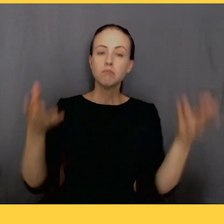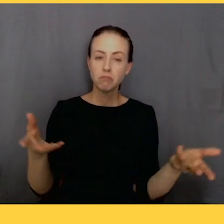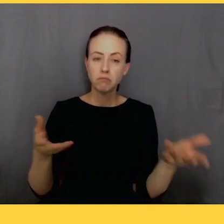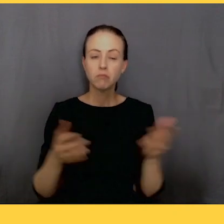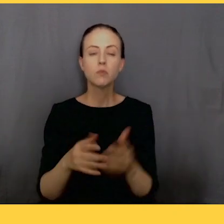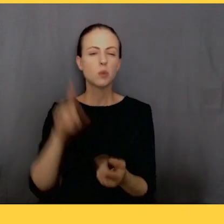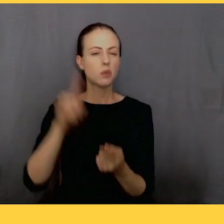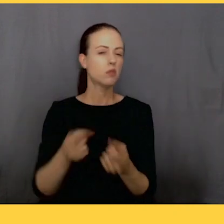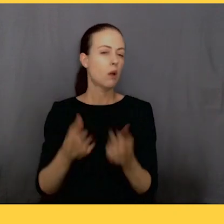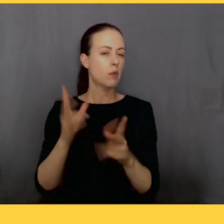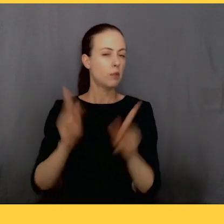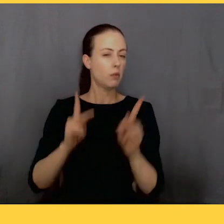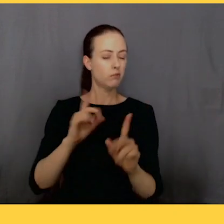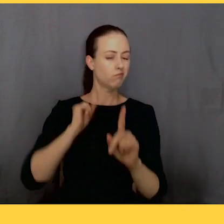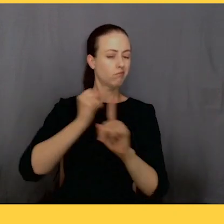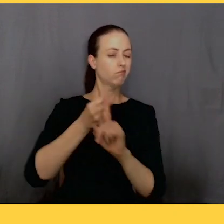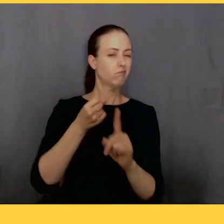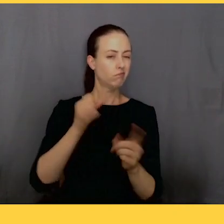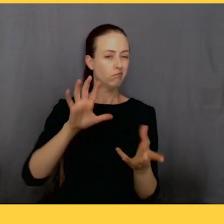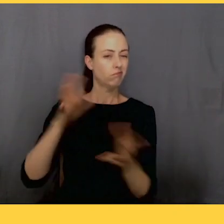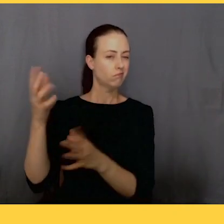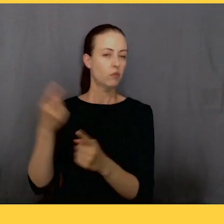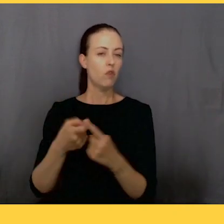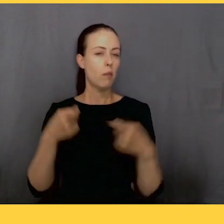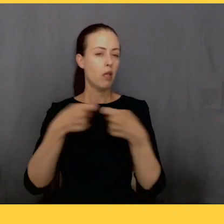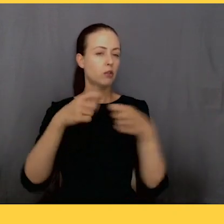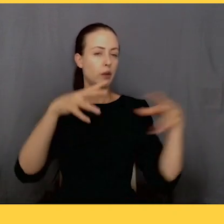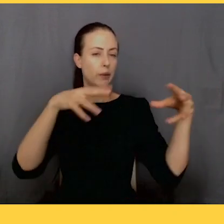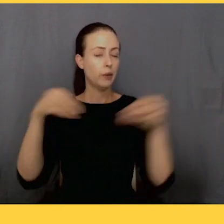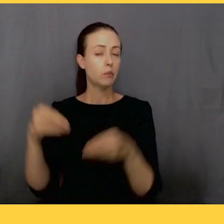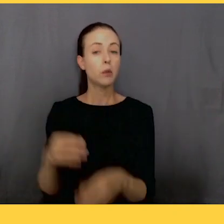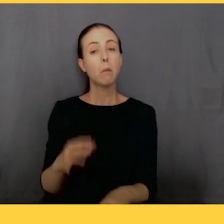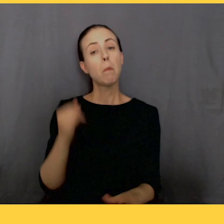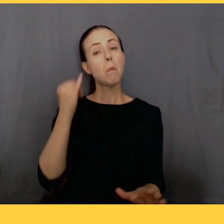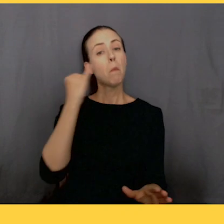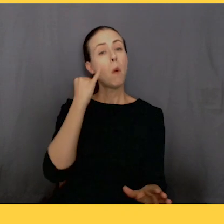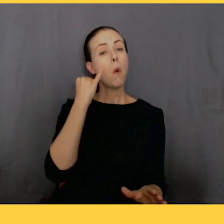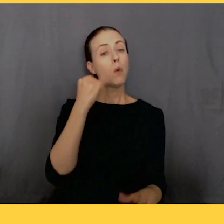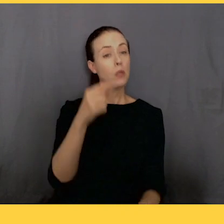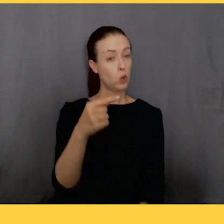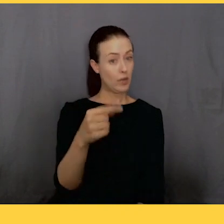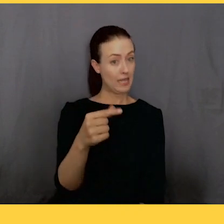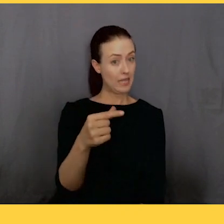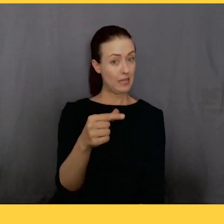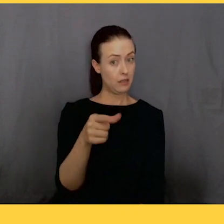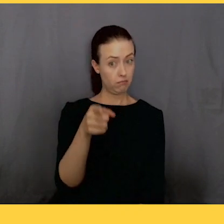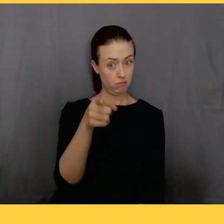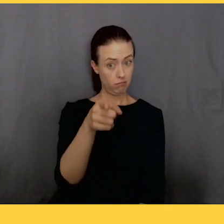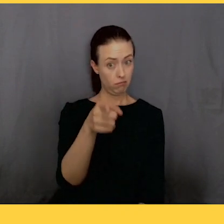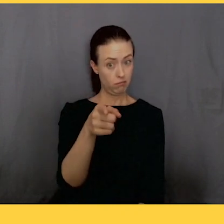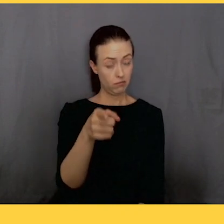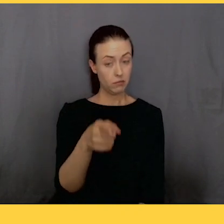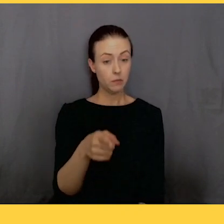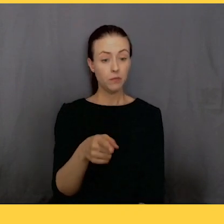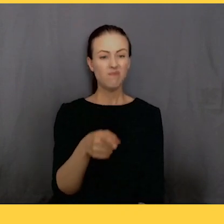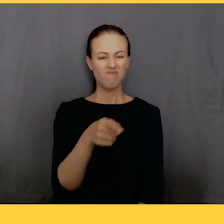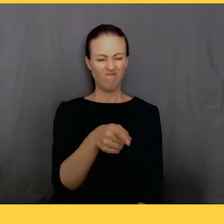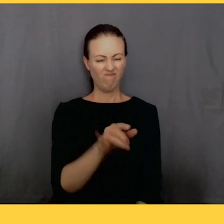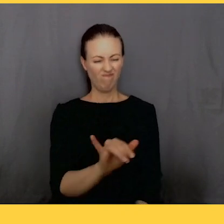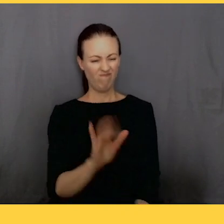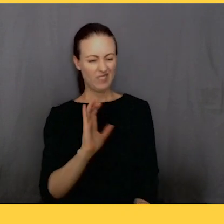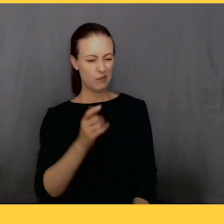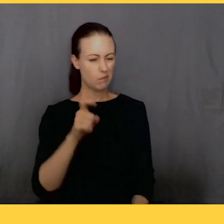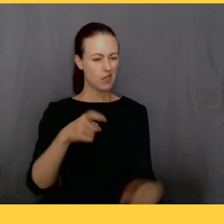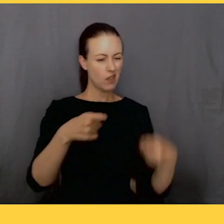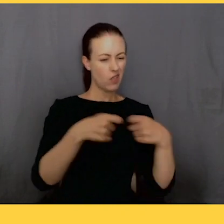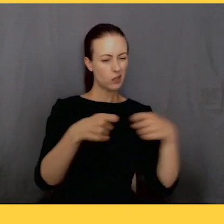as illustrated in this example, if the green portion of the circuit was meeting the condition where we would need to de-energize